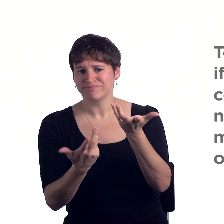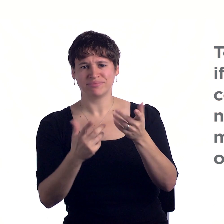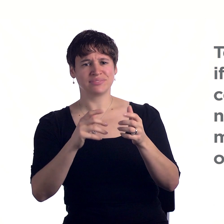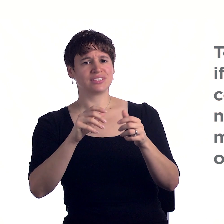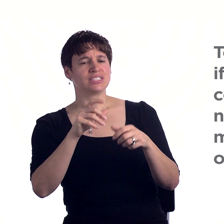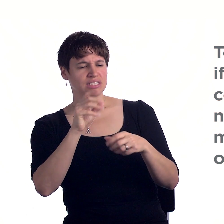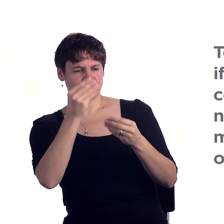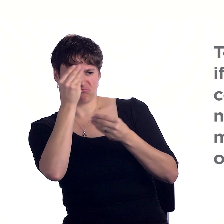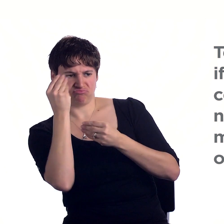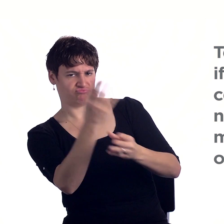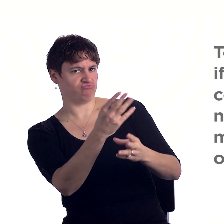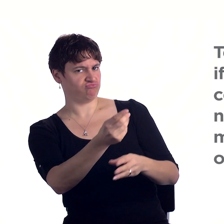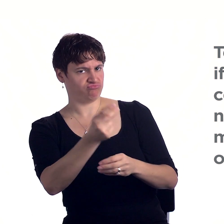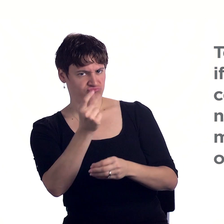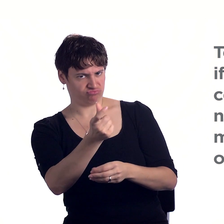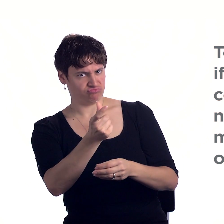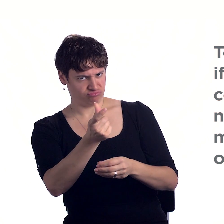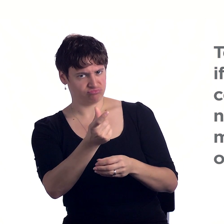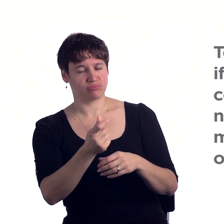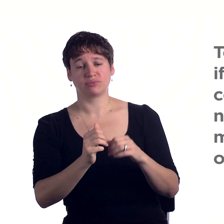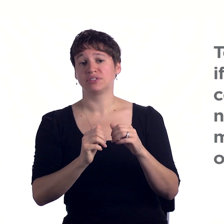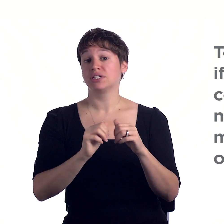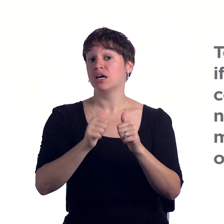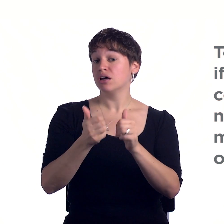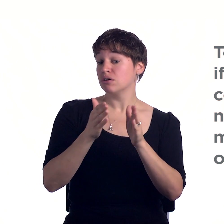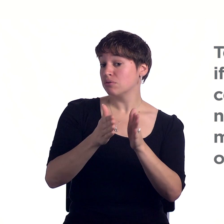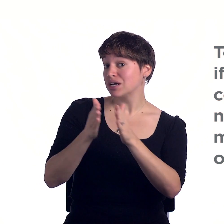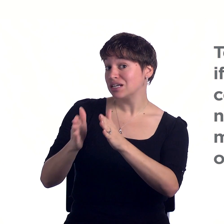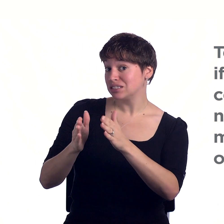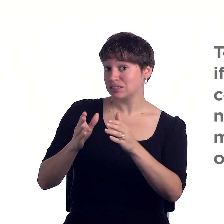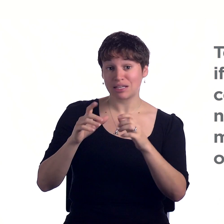that your communication needs are not being met and ask for other help.